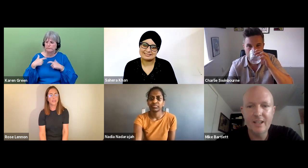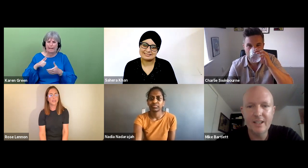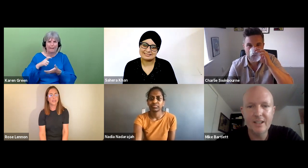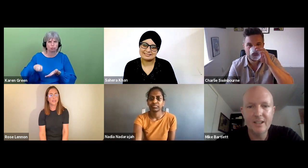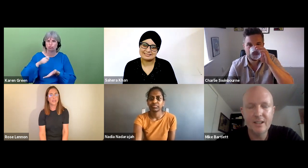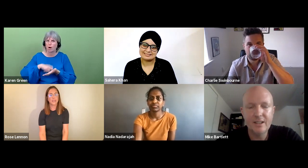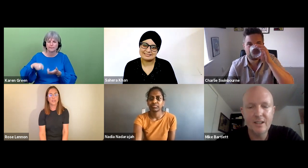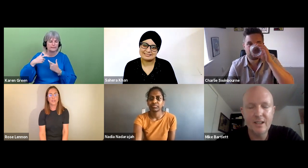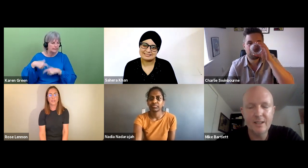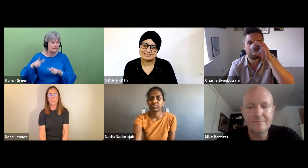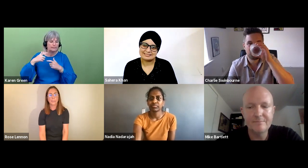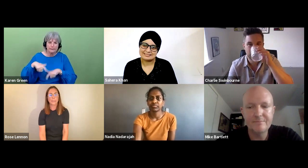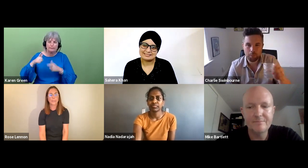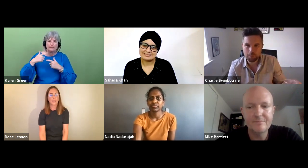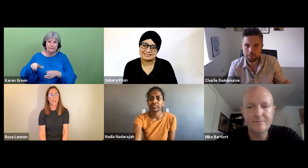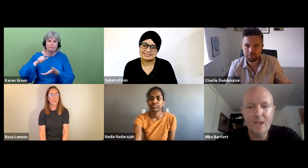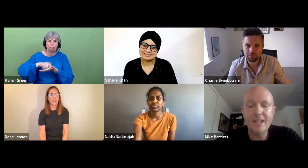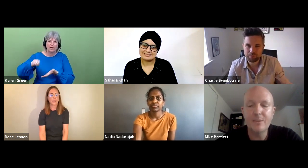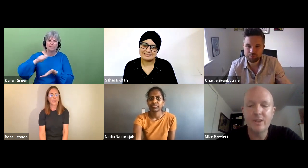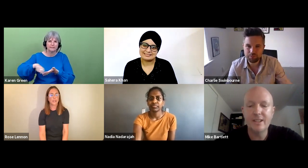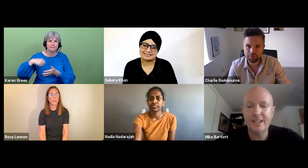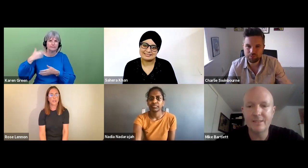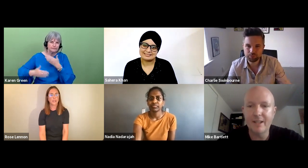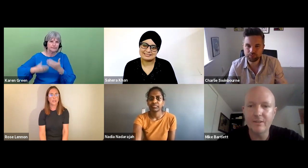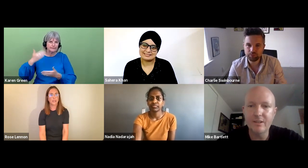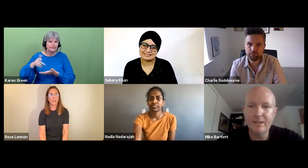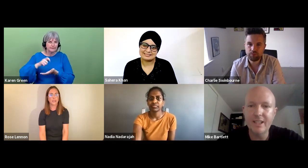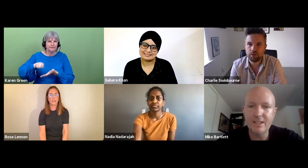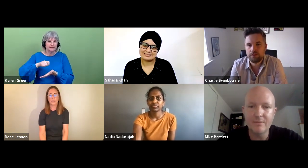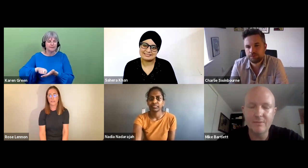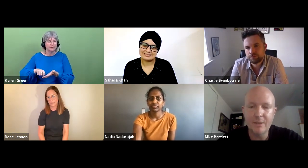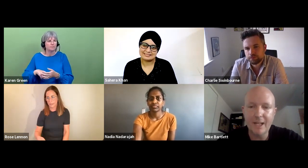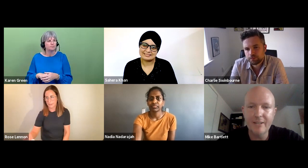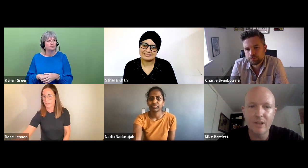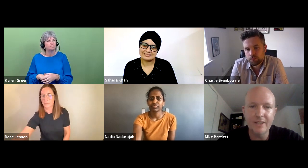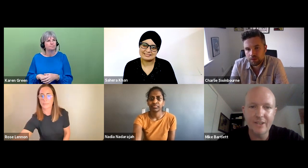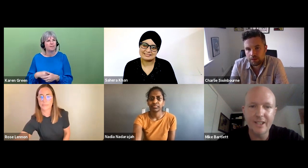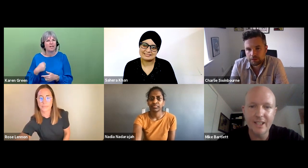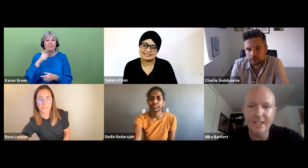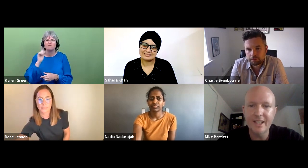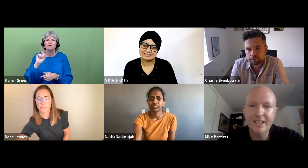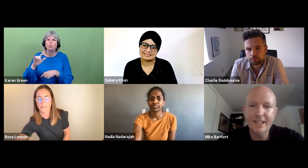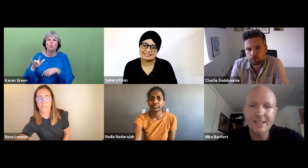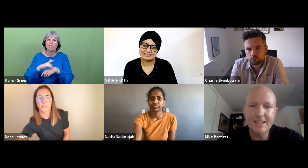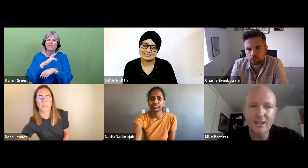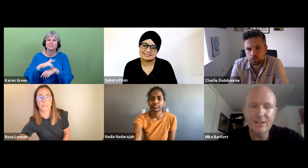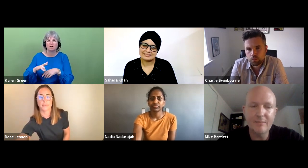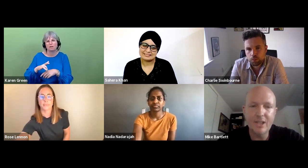think I mean, I think one of the things about theatre, you know, playwrights certainly, is that